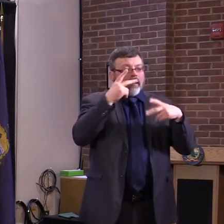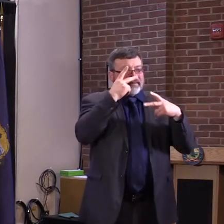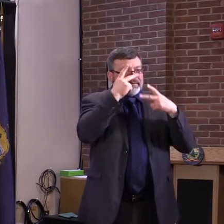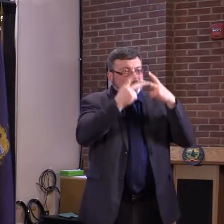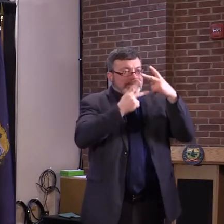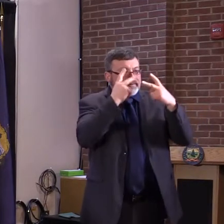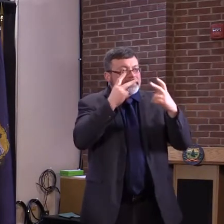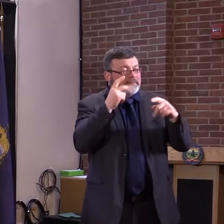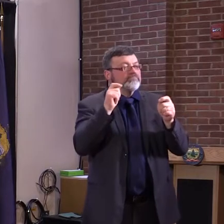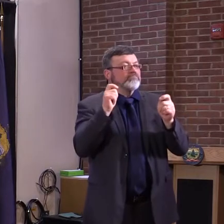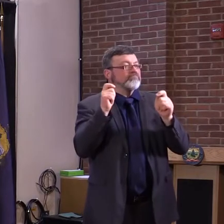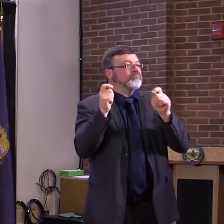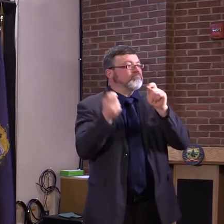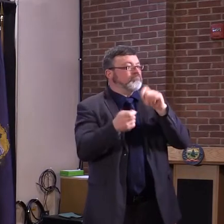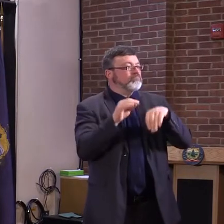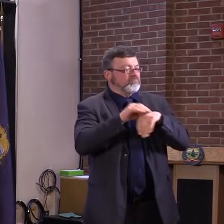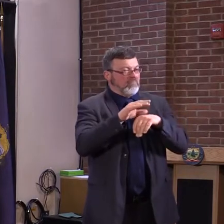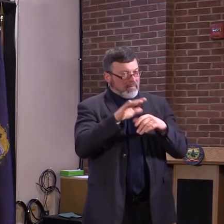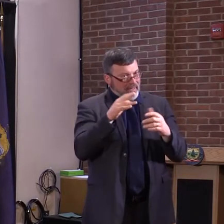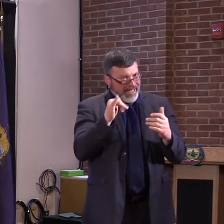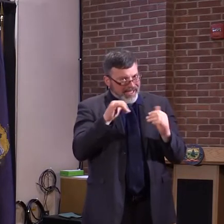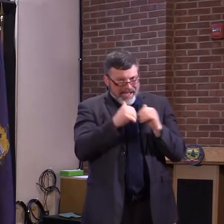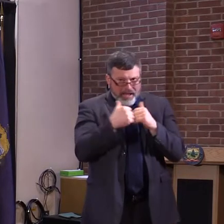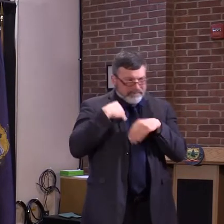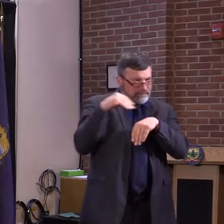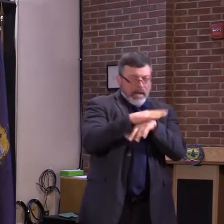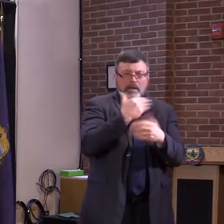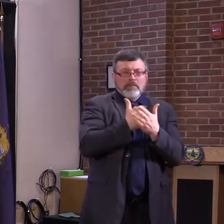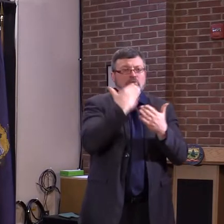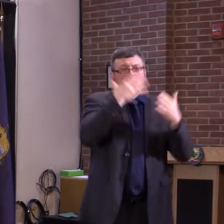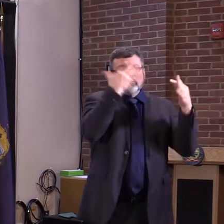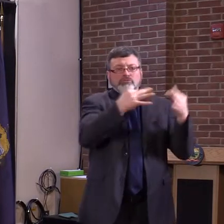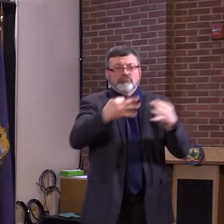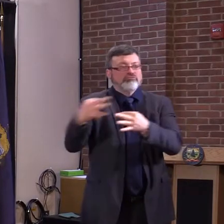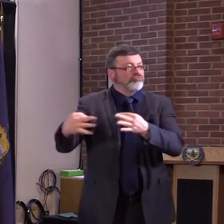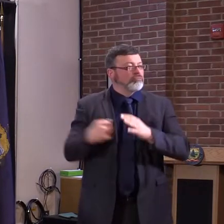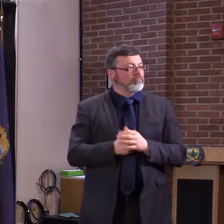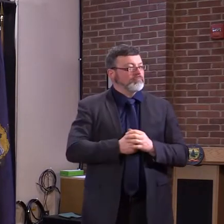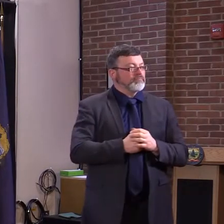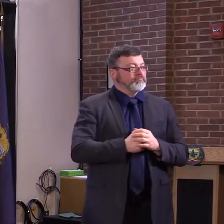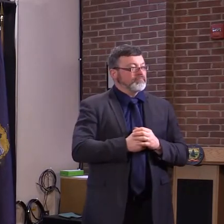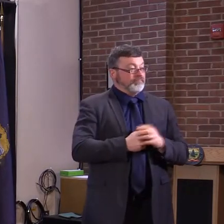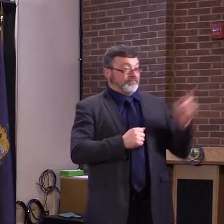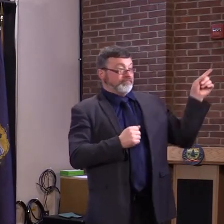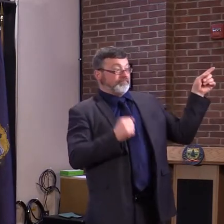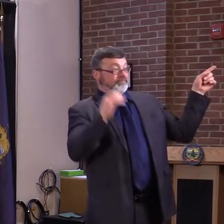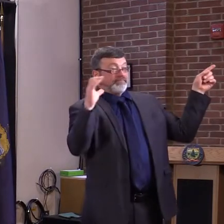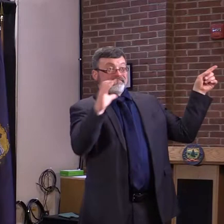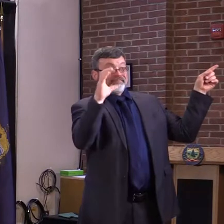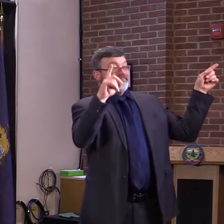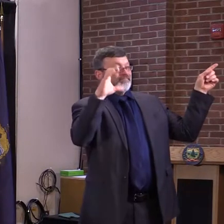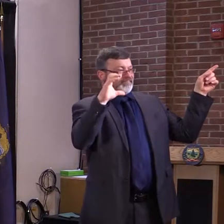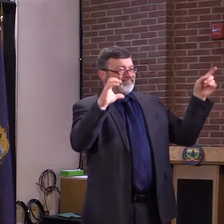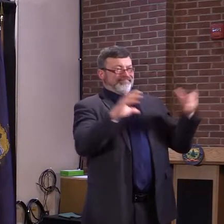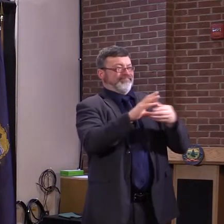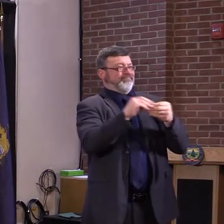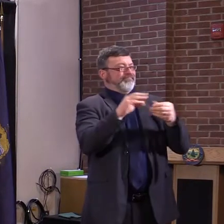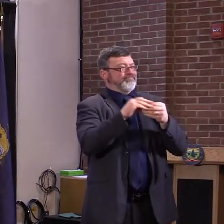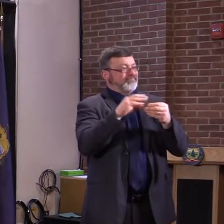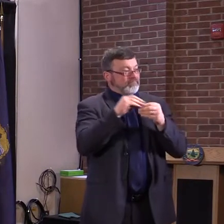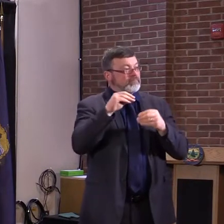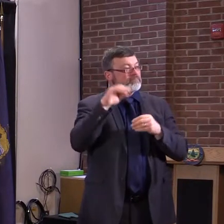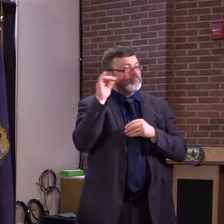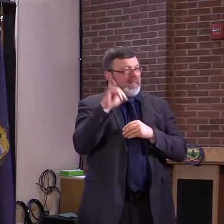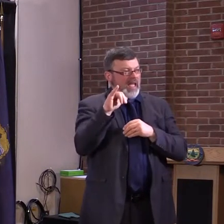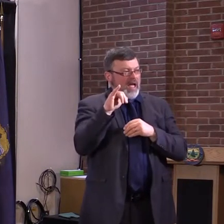using knowledge we have gained, the results of the CDC study I just cited, along with literature from other